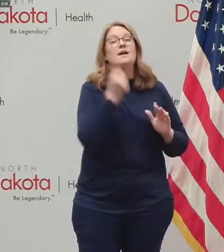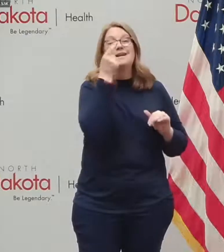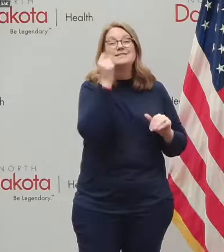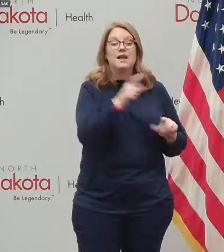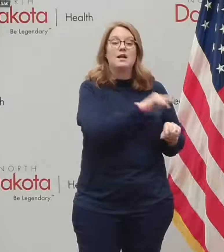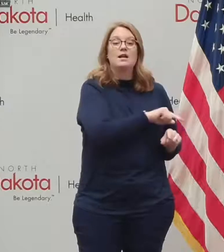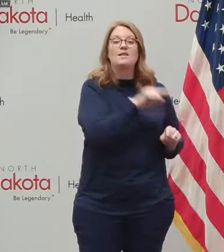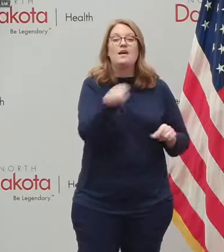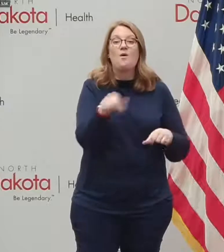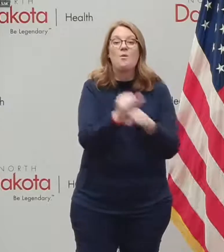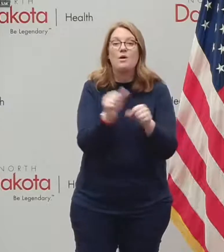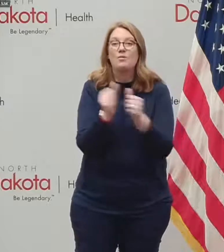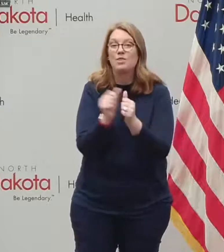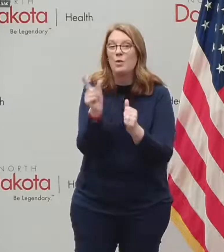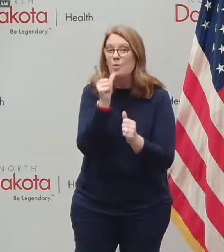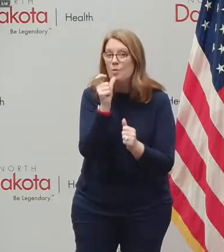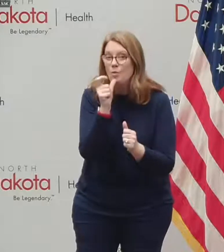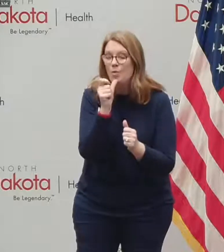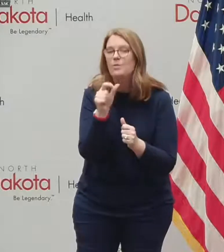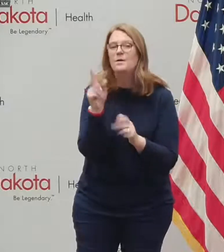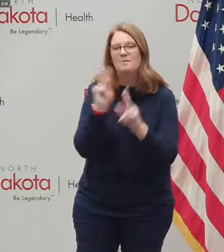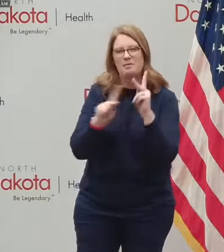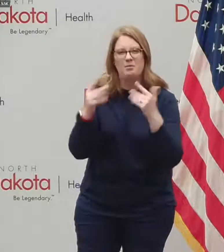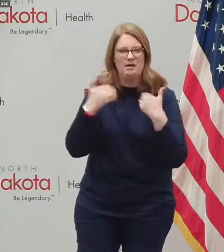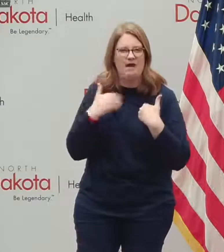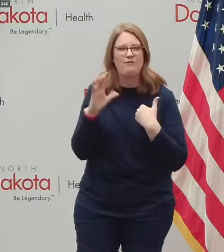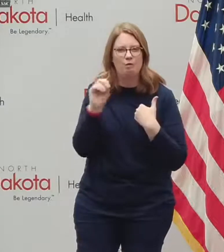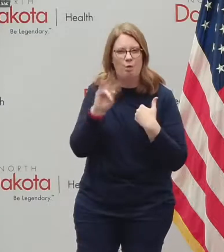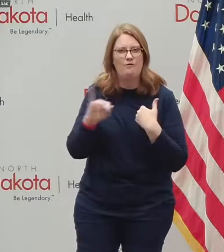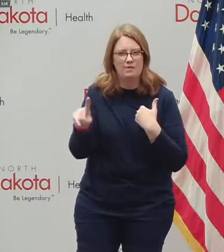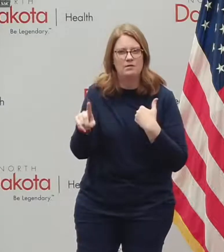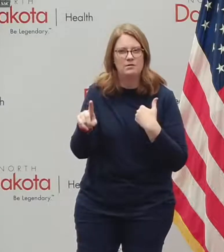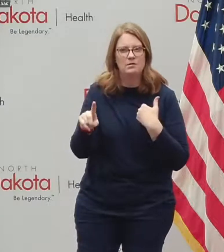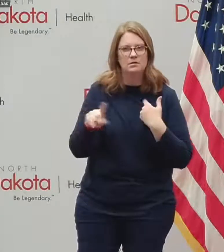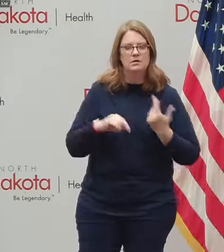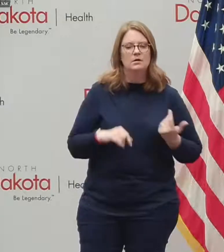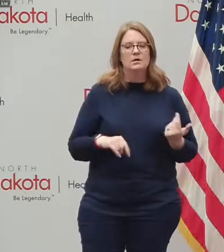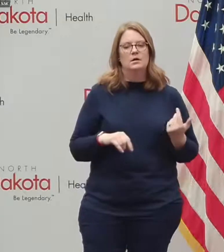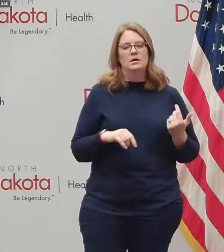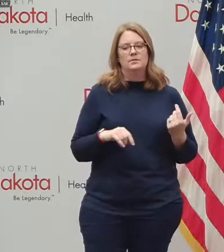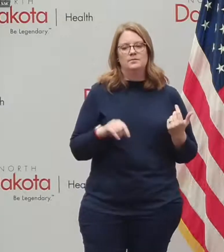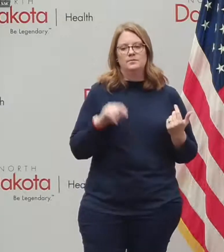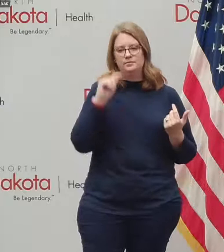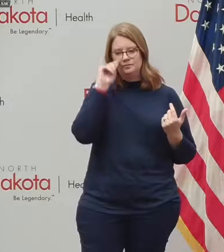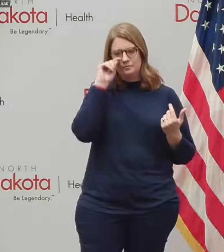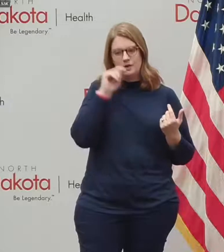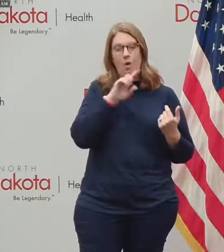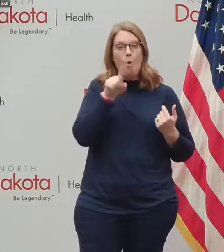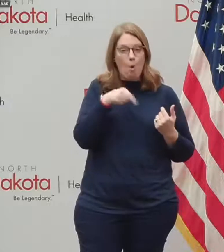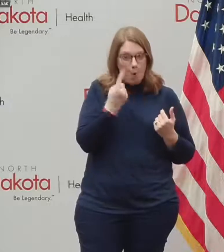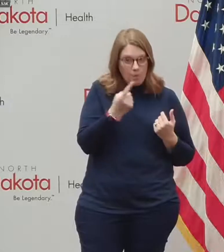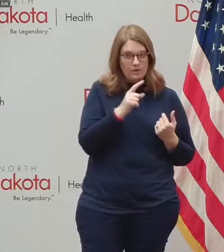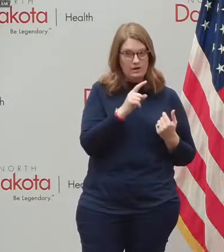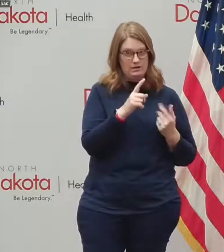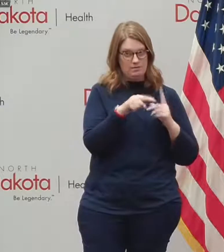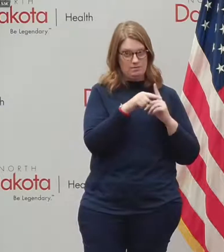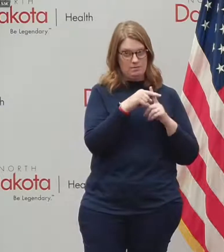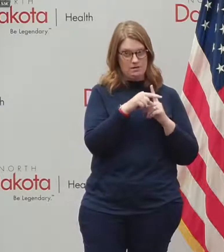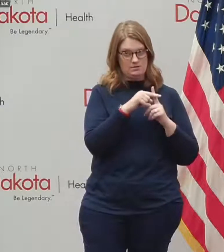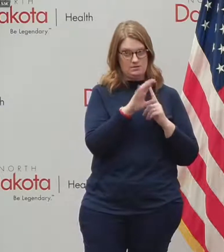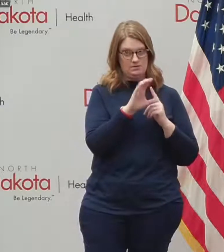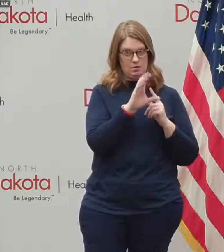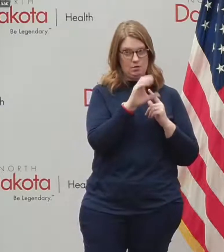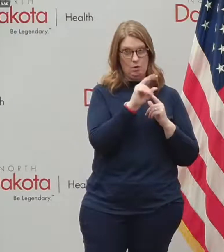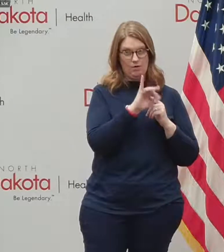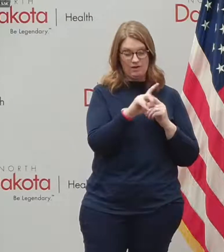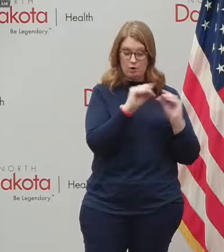work in COVID units. And again, this applies only to COVID-positive healthcare workers who do not have